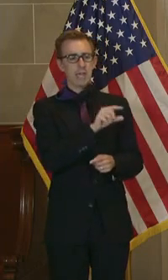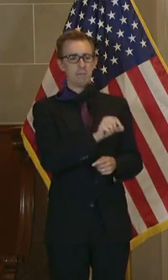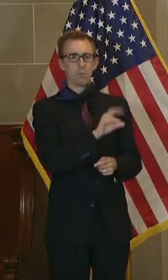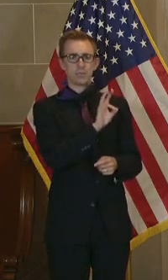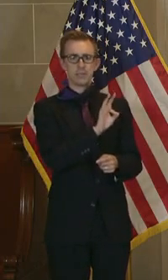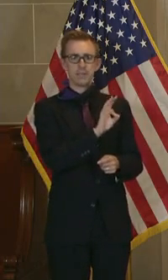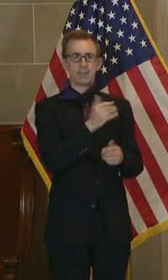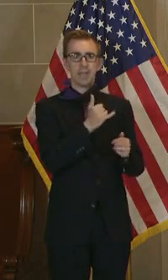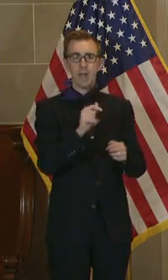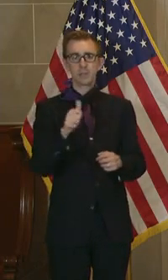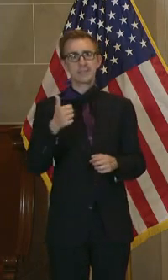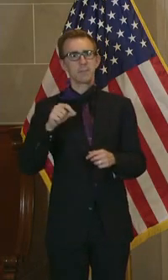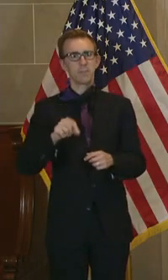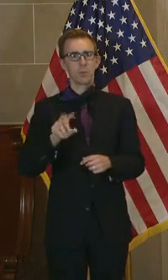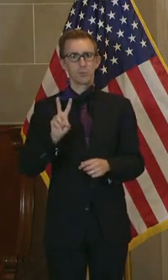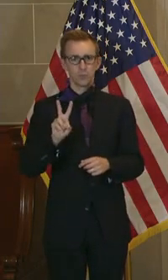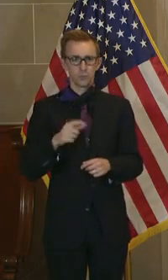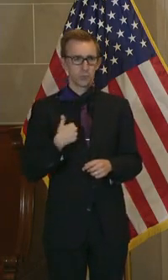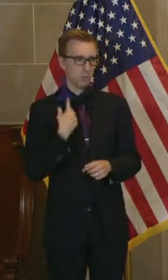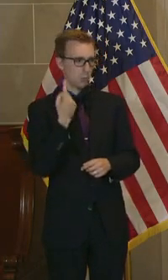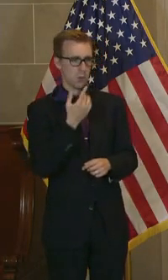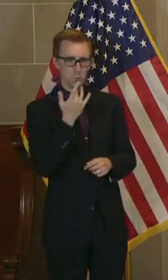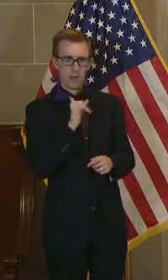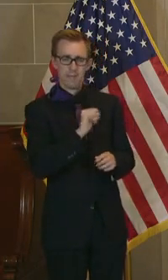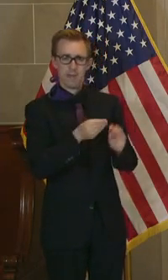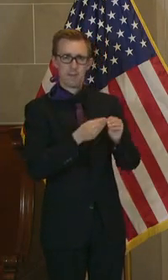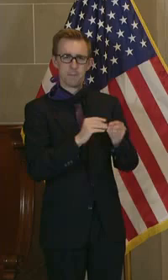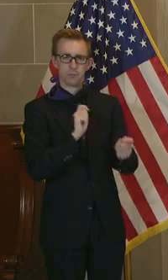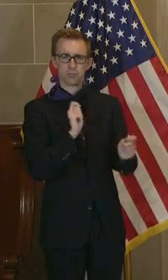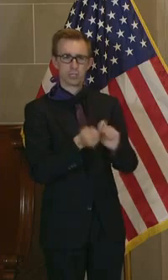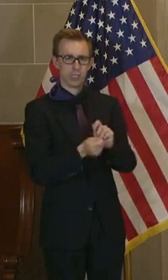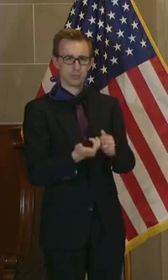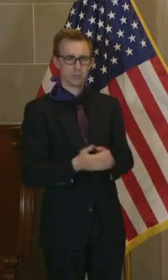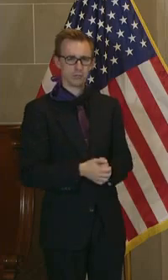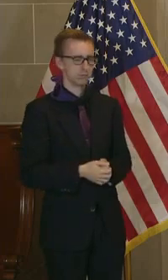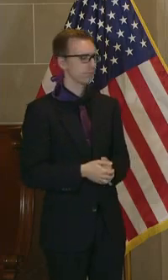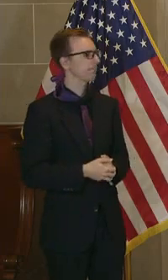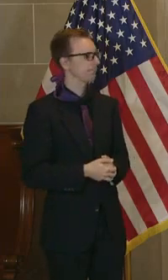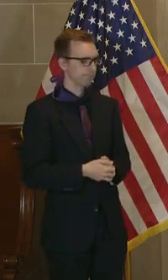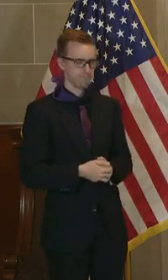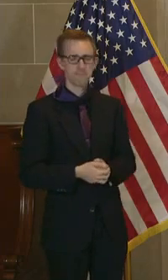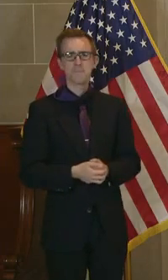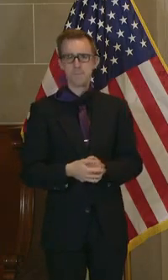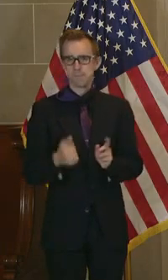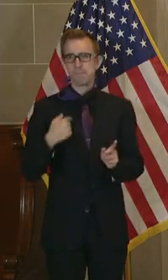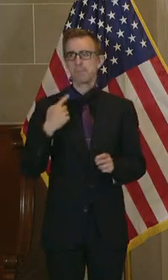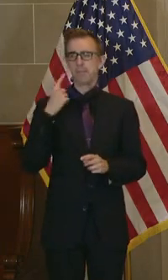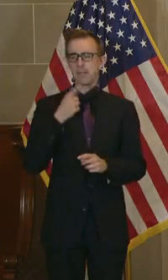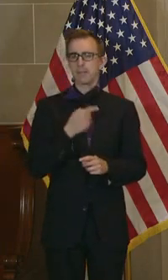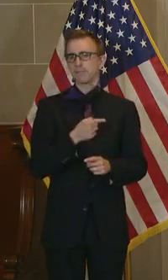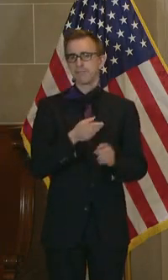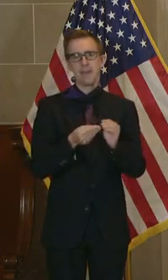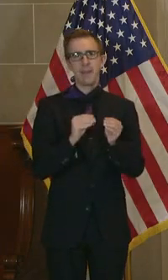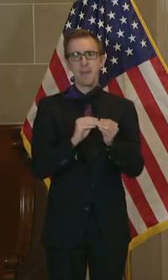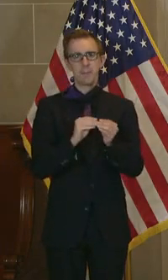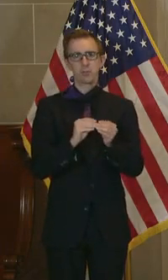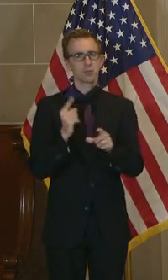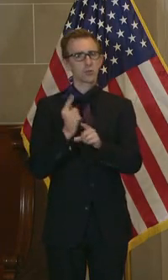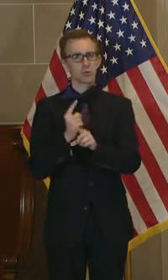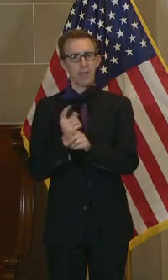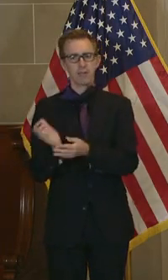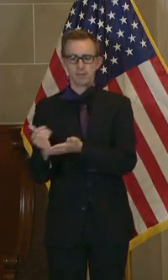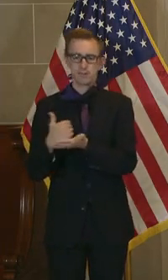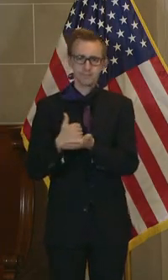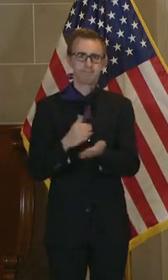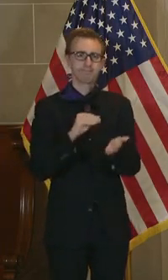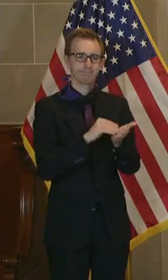to 10.2. I was just wondering why that happened this time. Yeah, I think just it was a matter of numbers, getting the correct numbers out